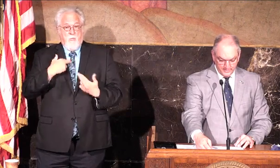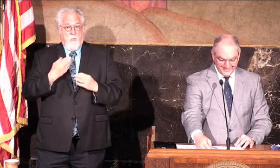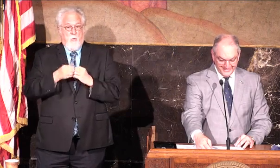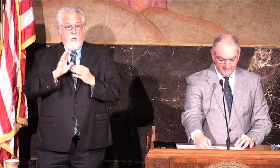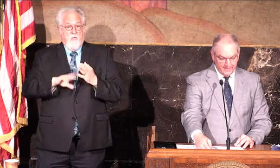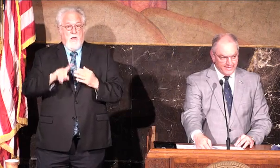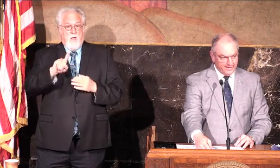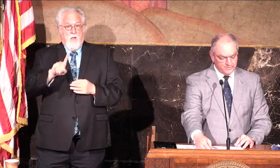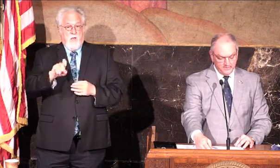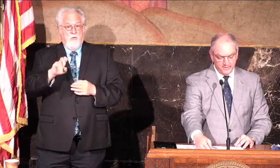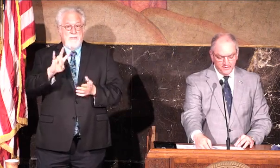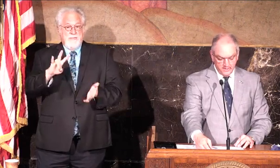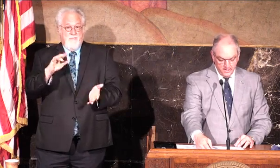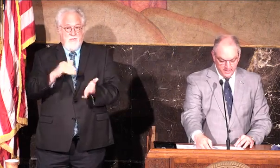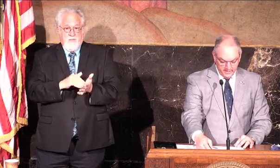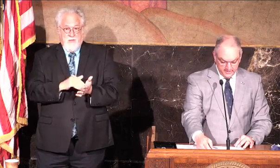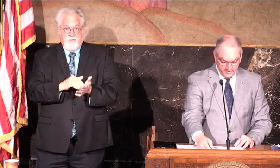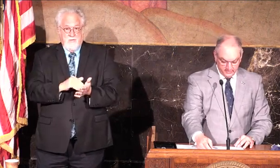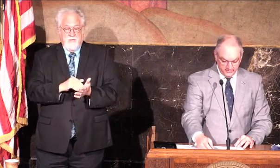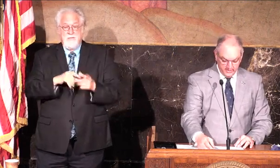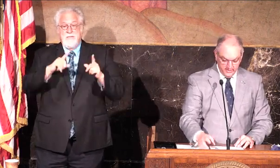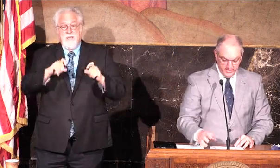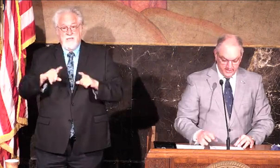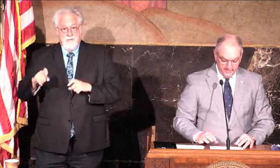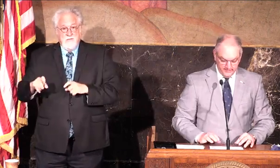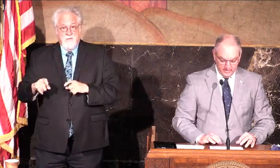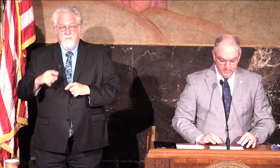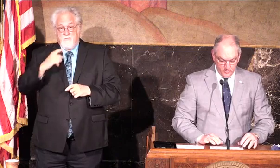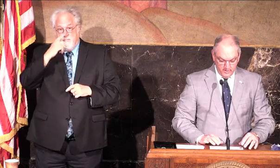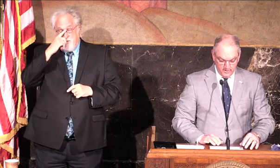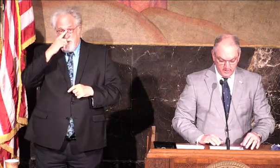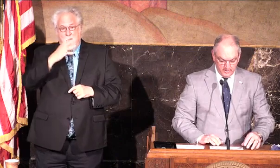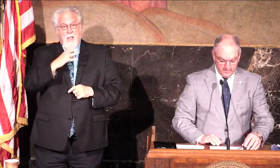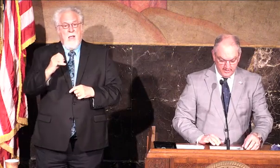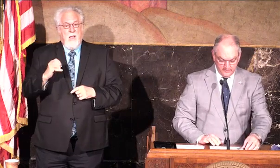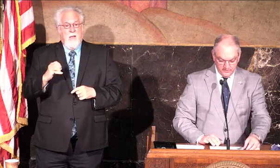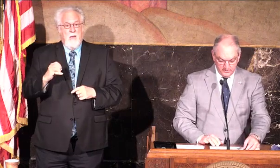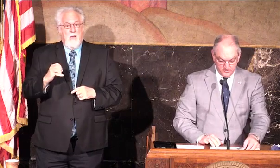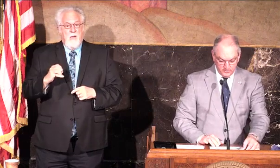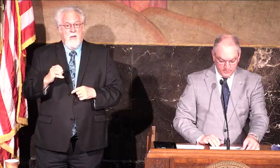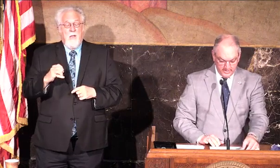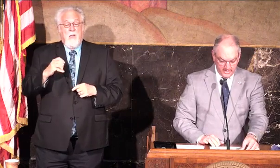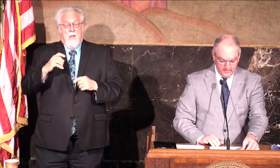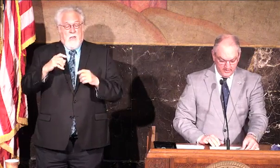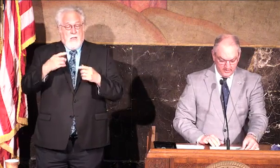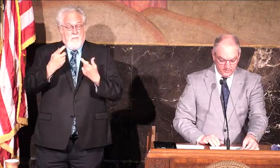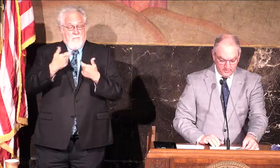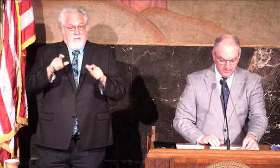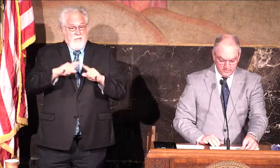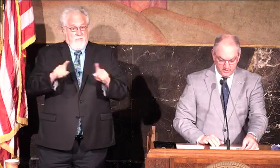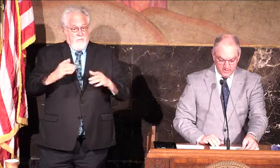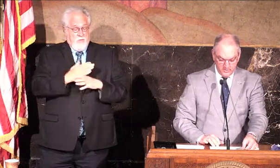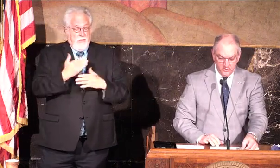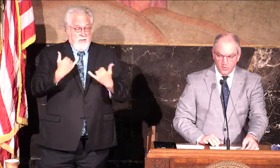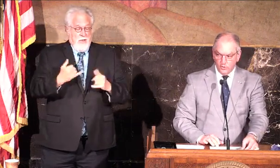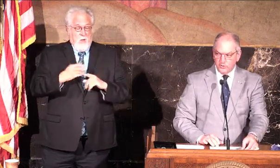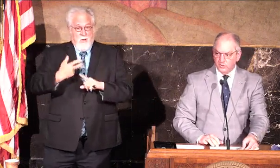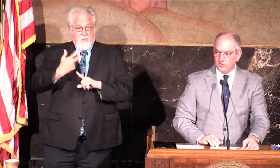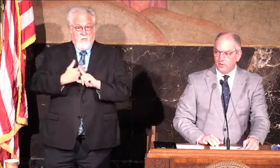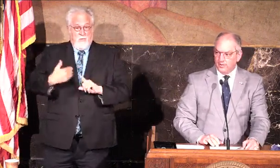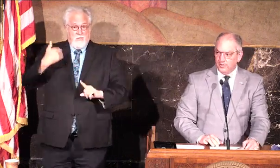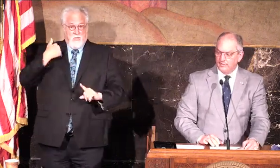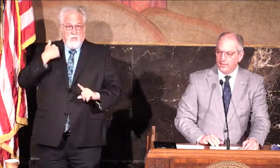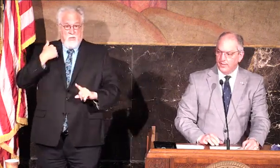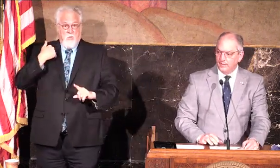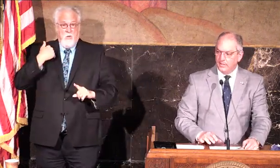than 107,000 tests. And one of the key differences between now and 3 months ago, we